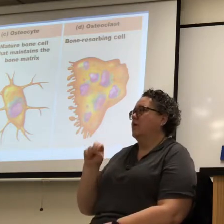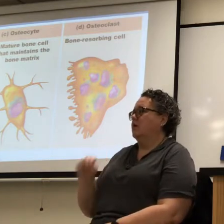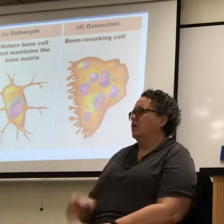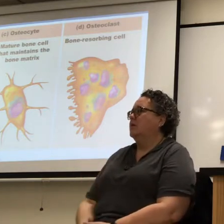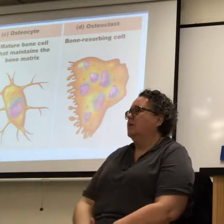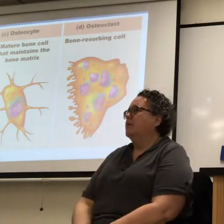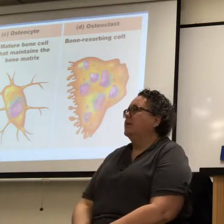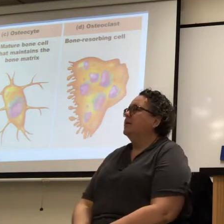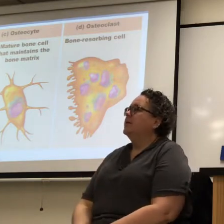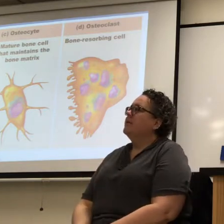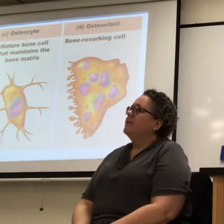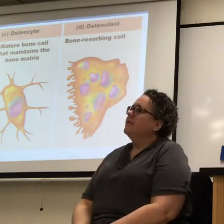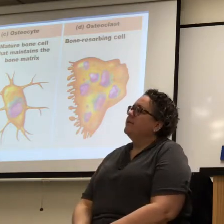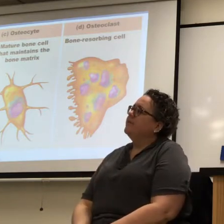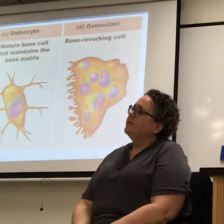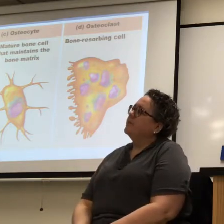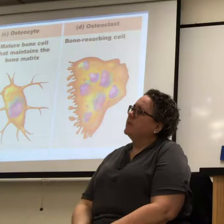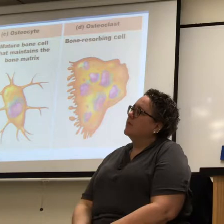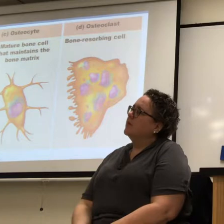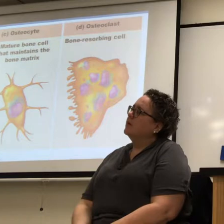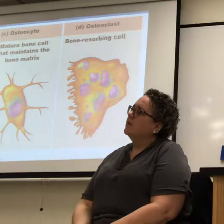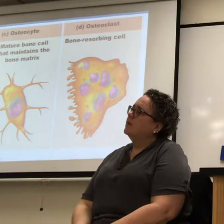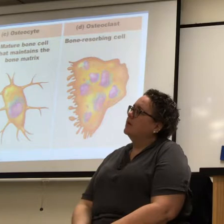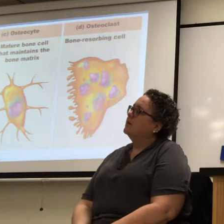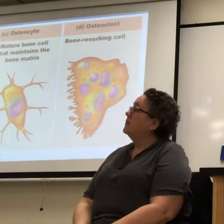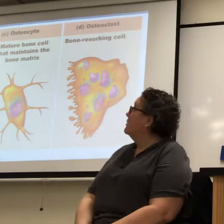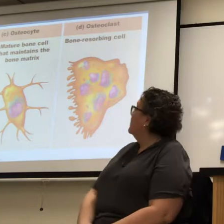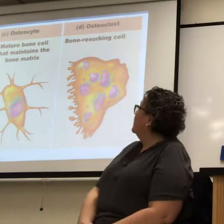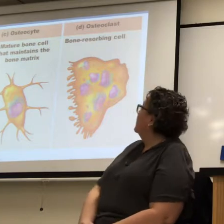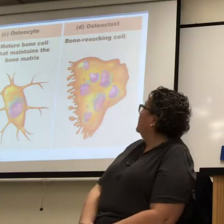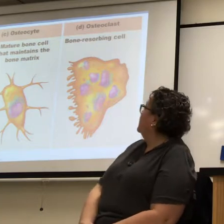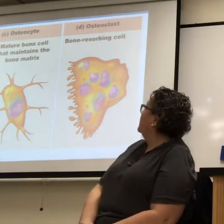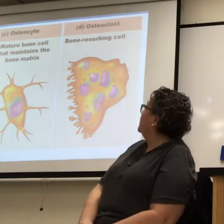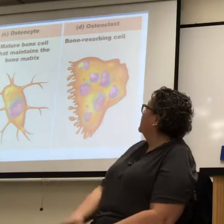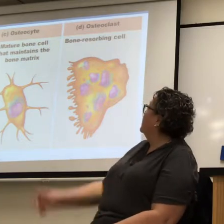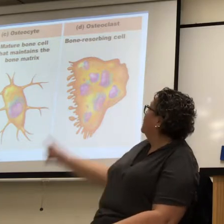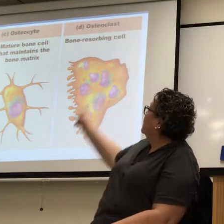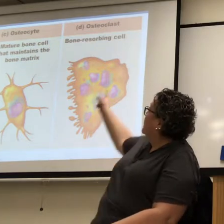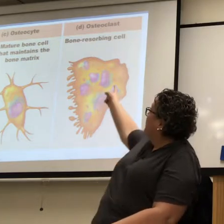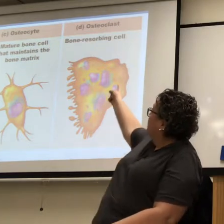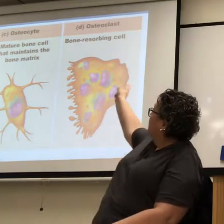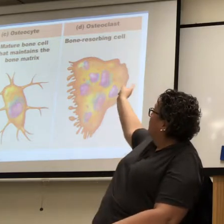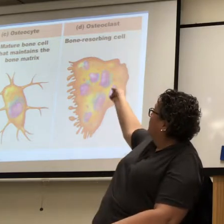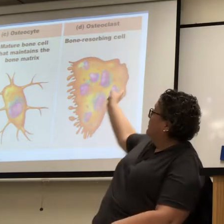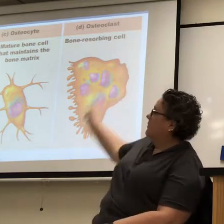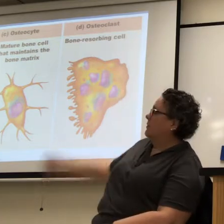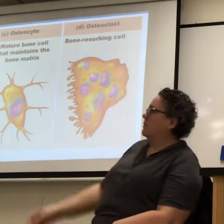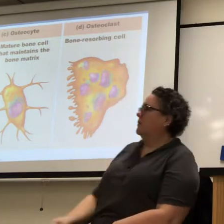resorbing cell.